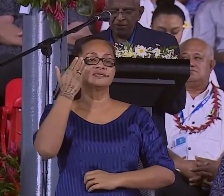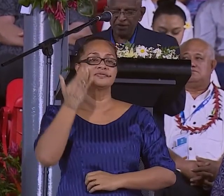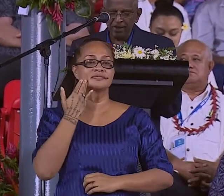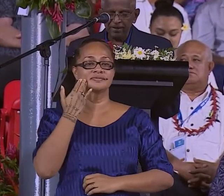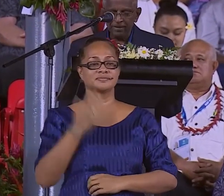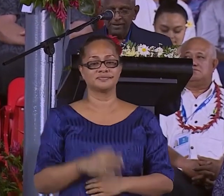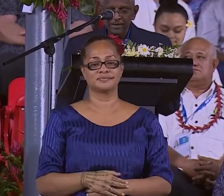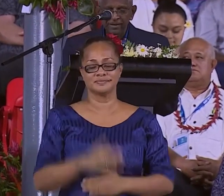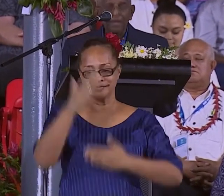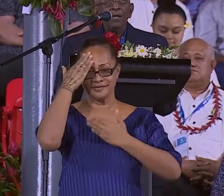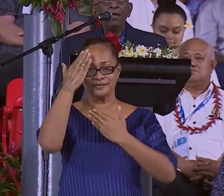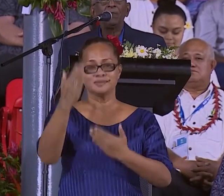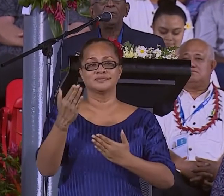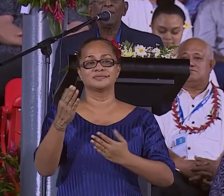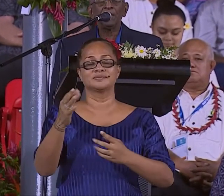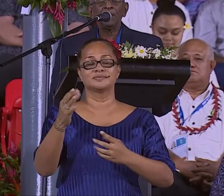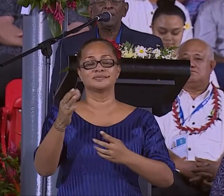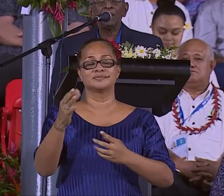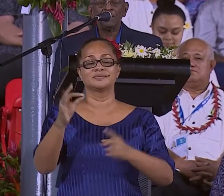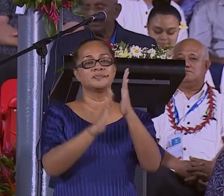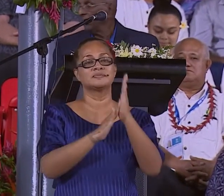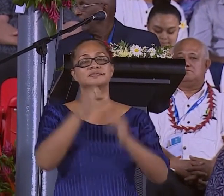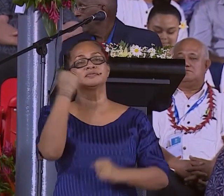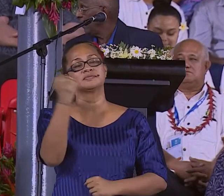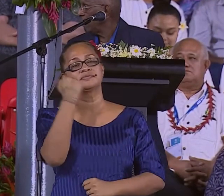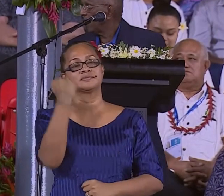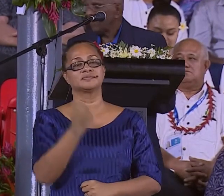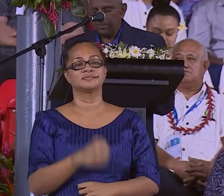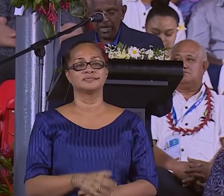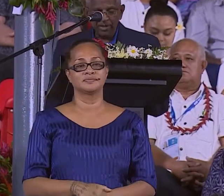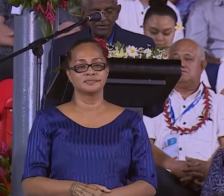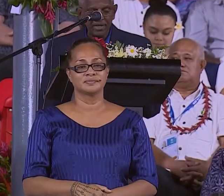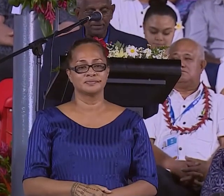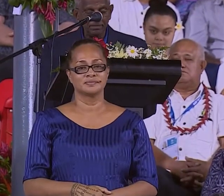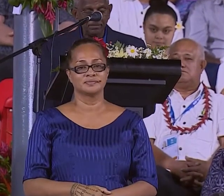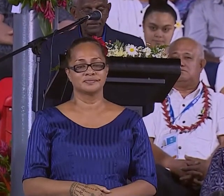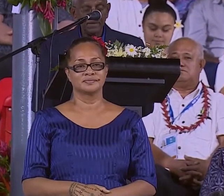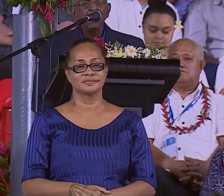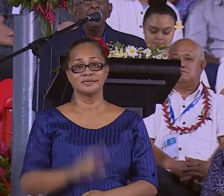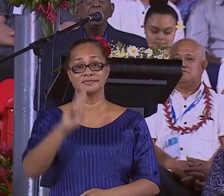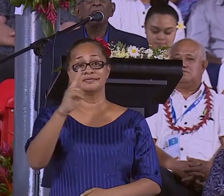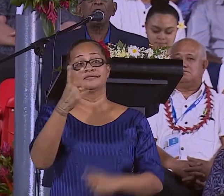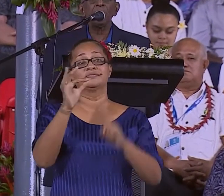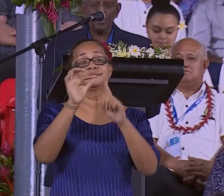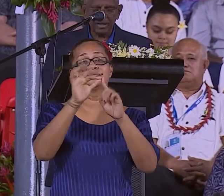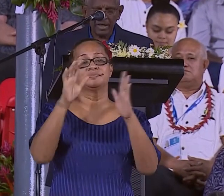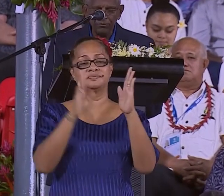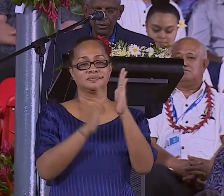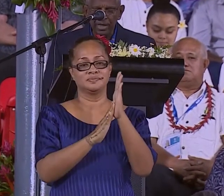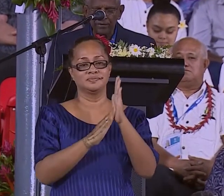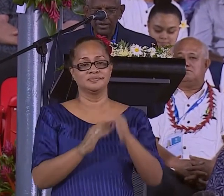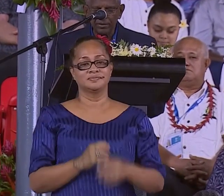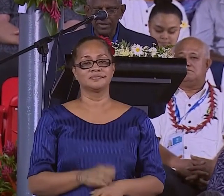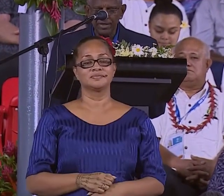Prime Minister of Samoa, and the Deputy Prime Minister, the Chairman of the